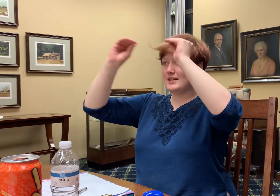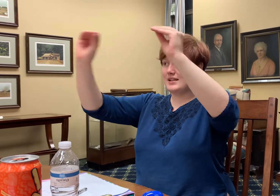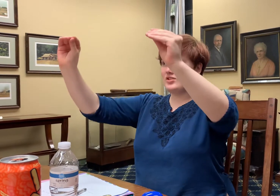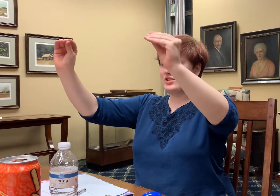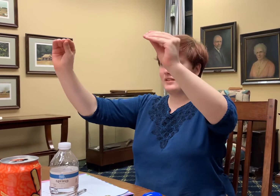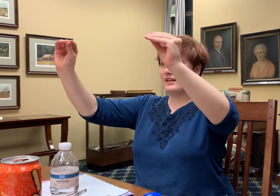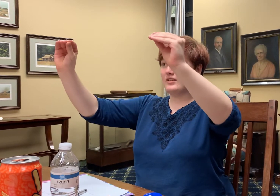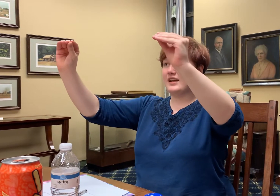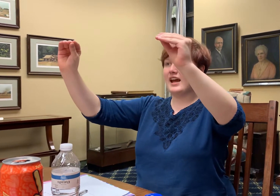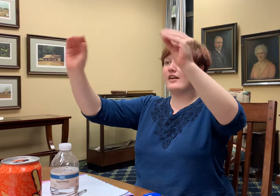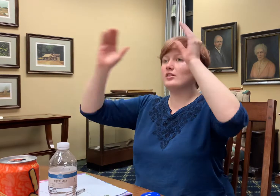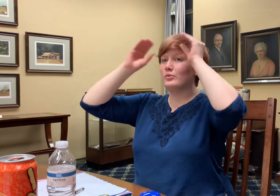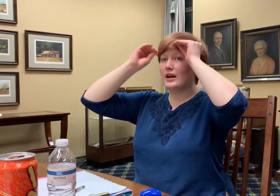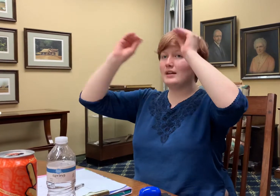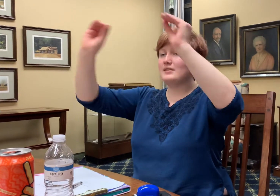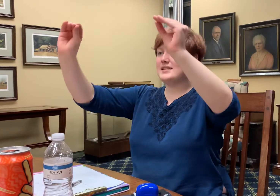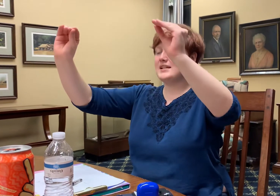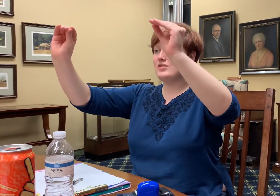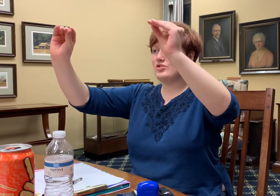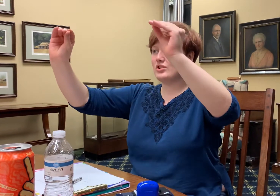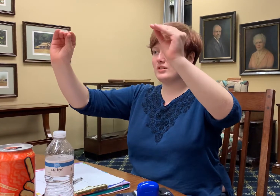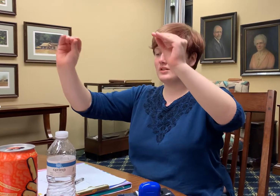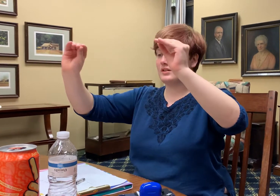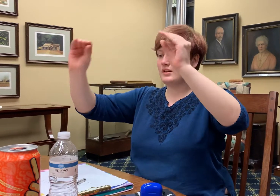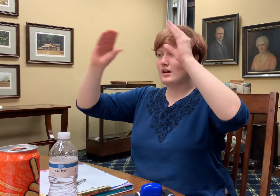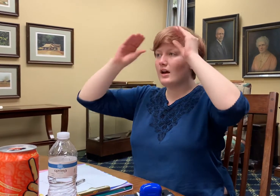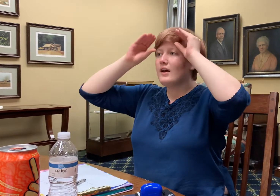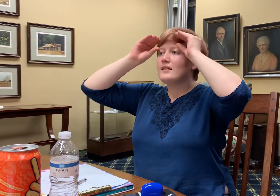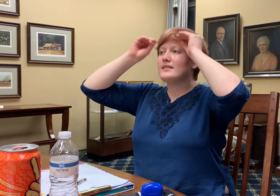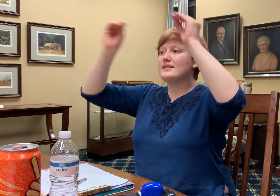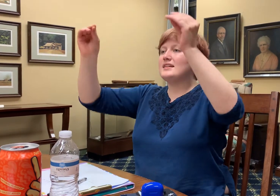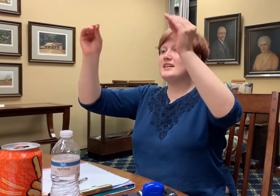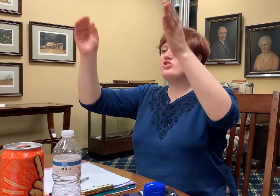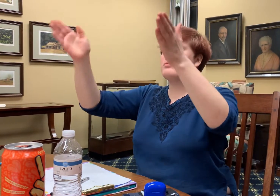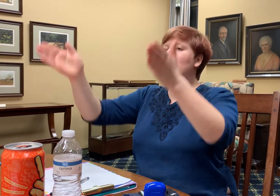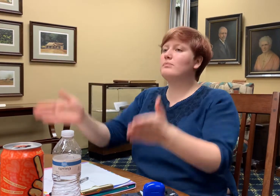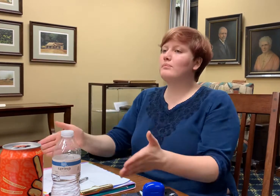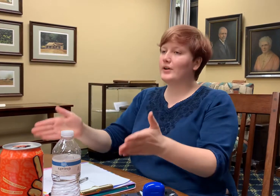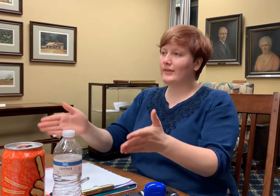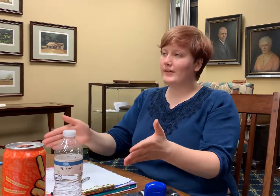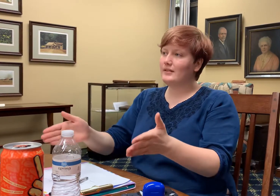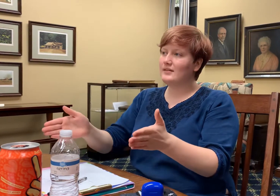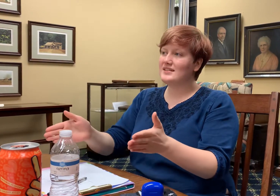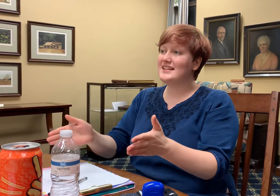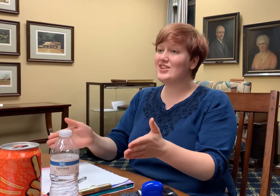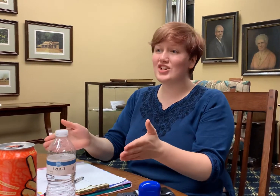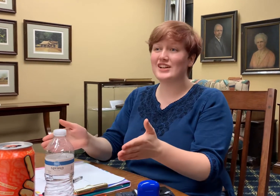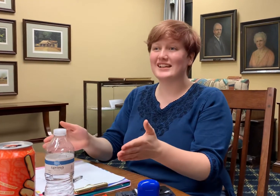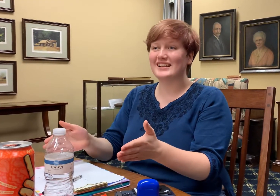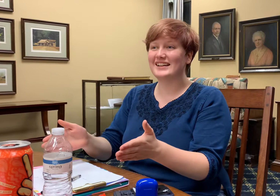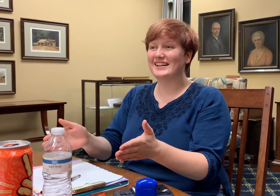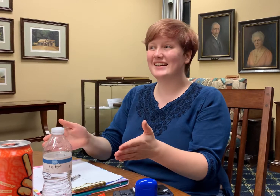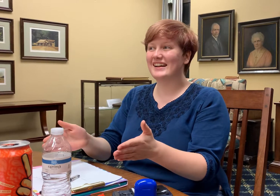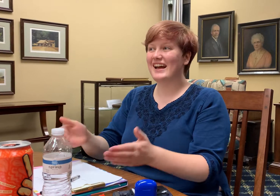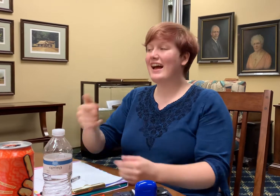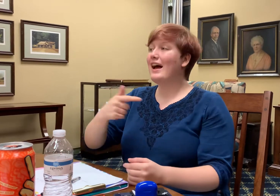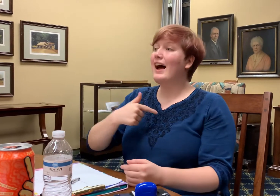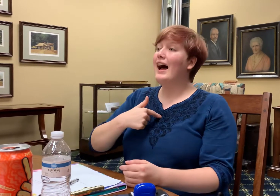Teach. Like you're taking it out of your brain. Teach. This is teach person. Teacher.